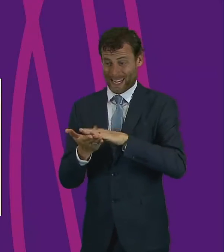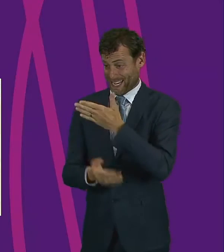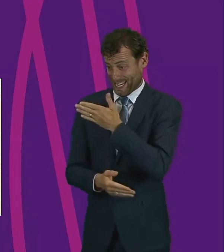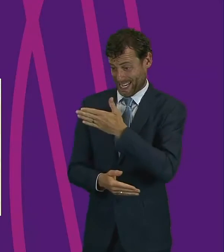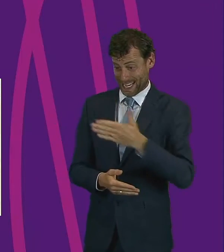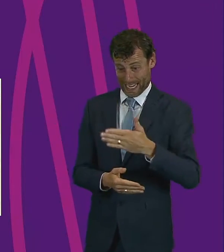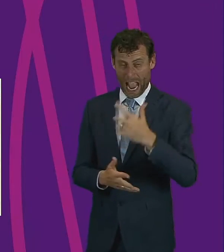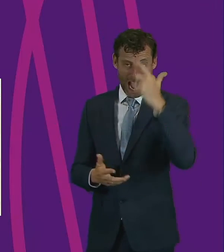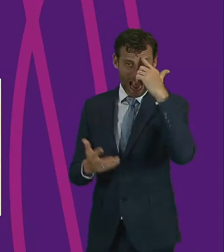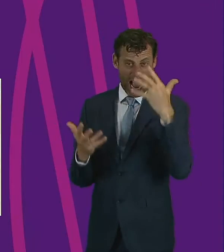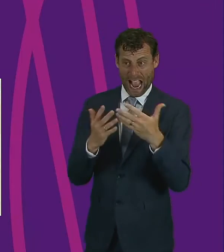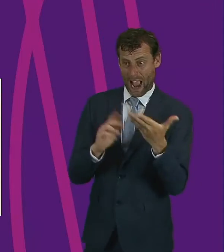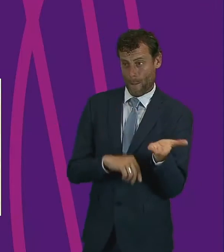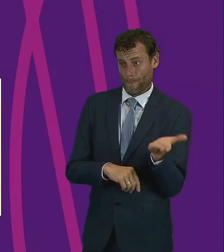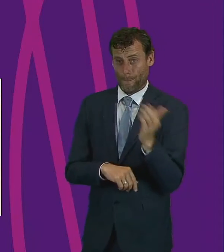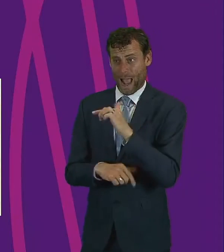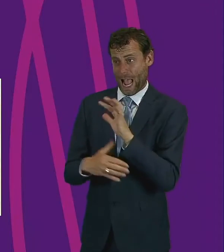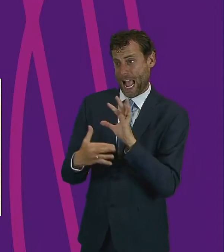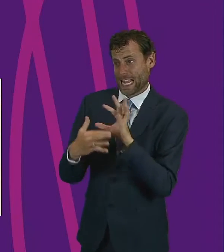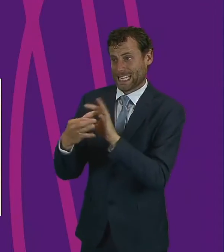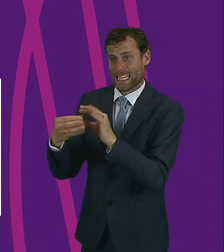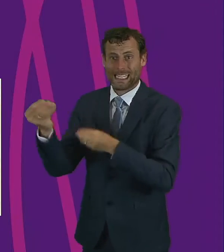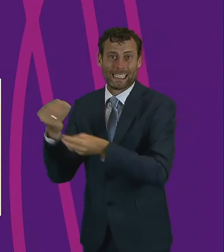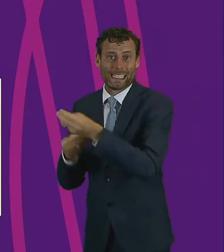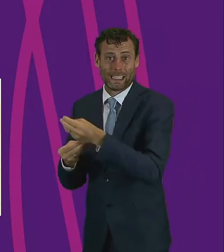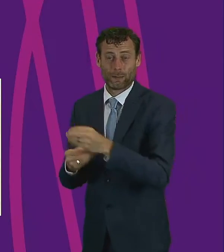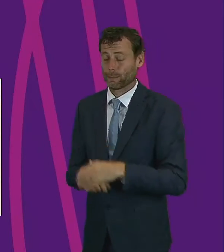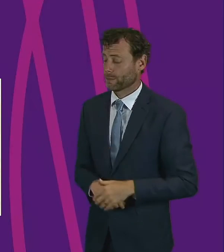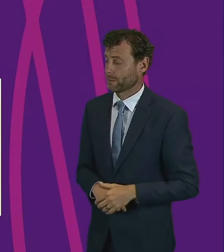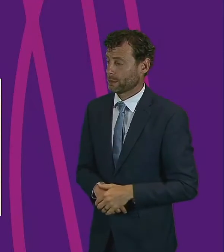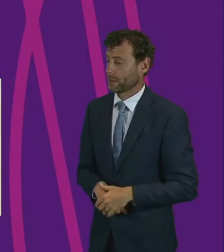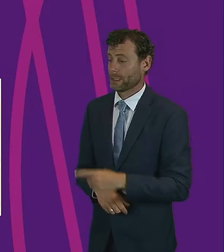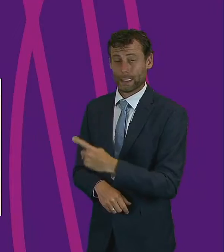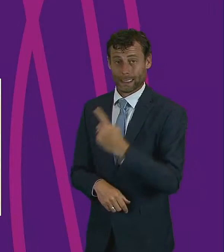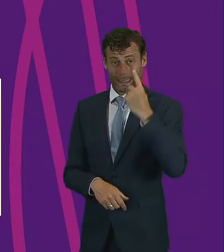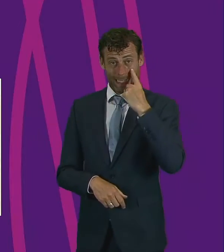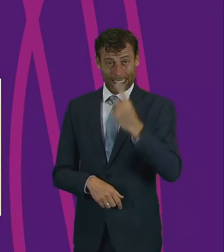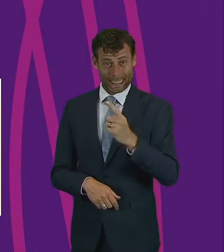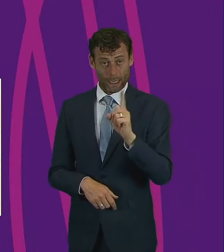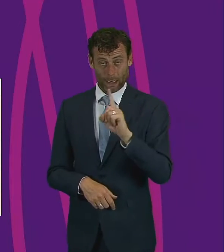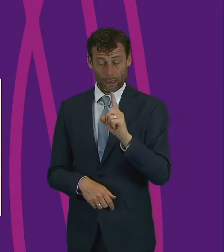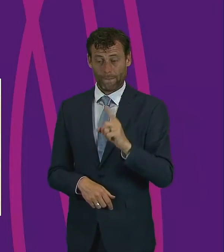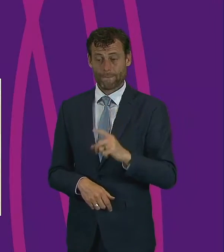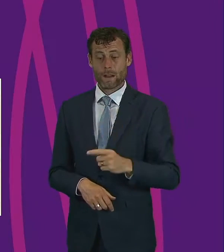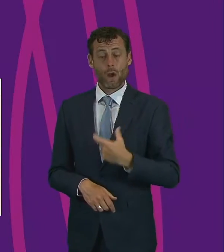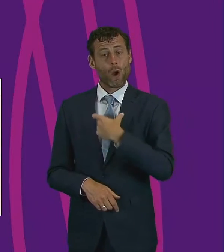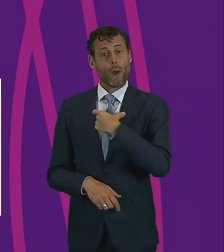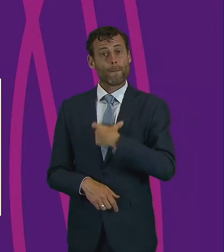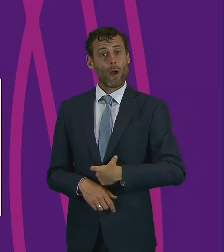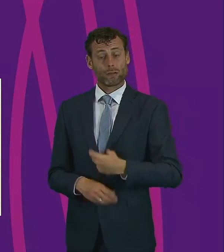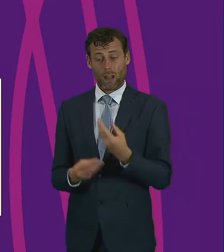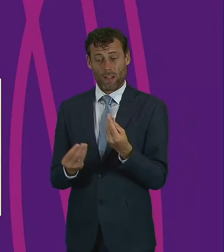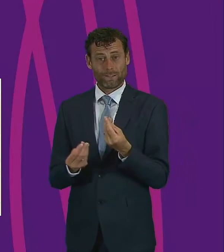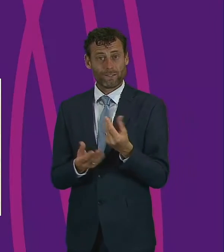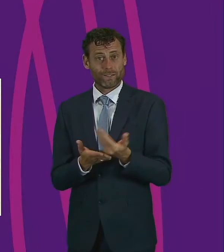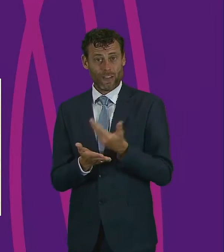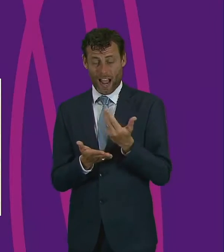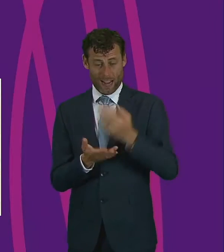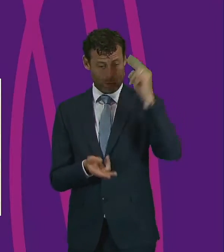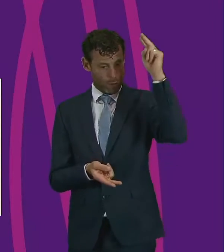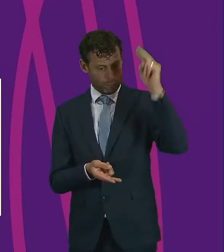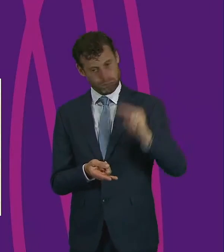where consumer sentiment in the UK has fallen to its lowest levels since the financial crisis, with personal finances deteriorating sharply